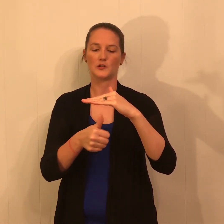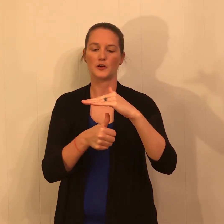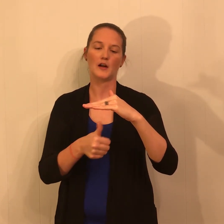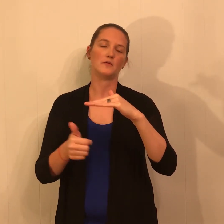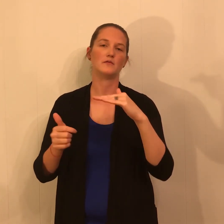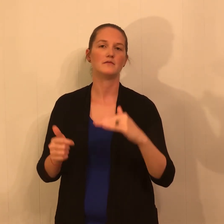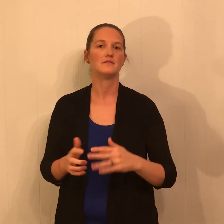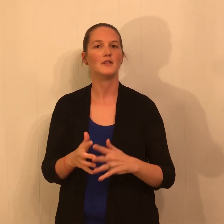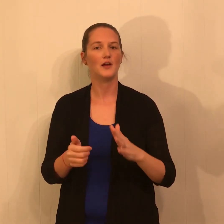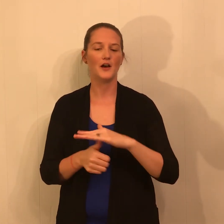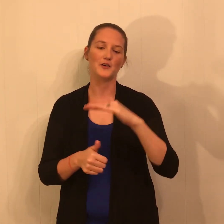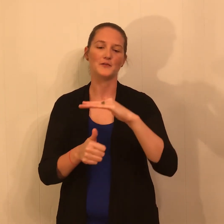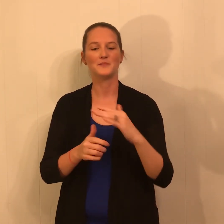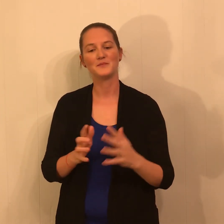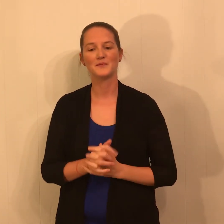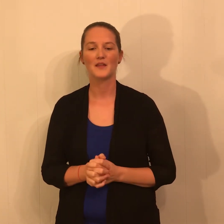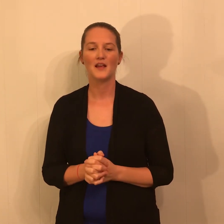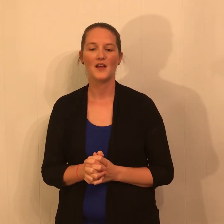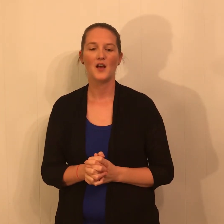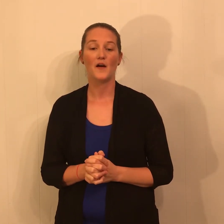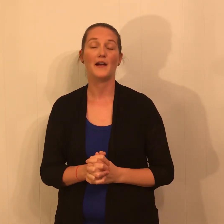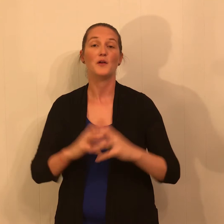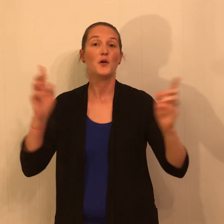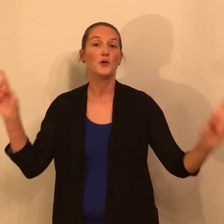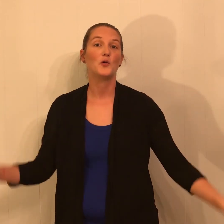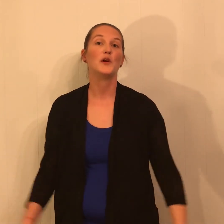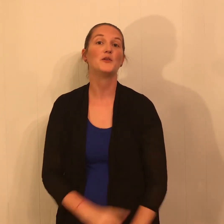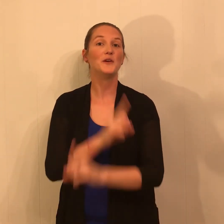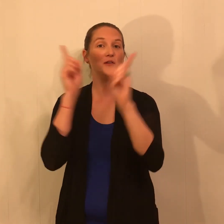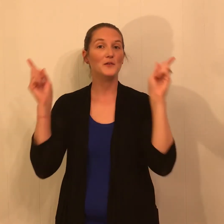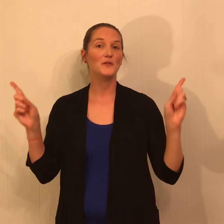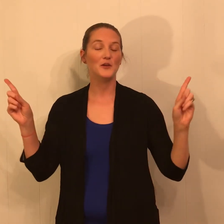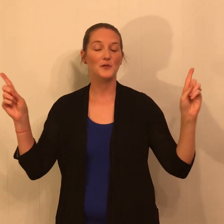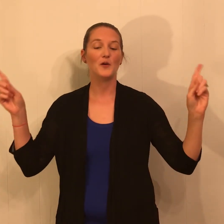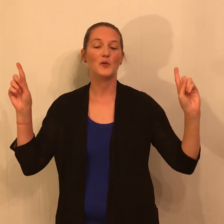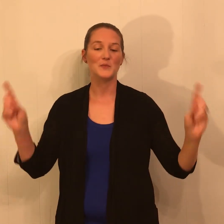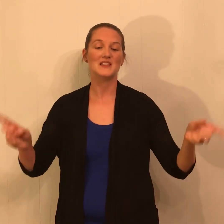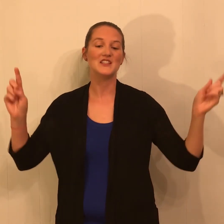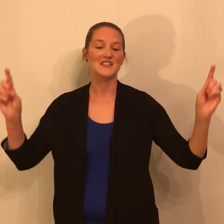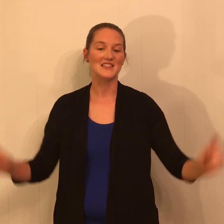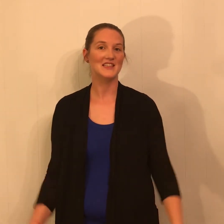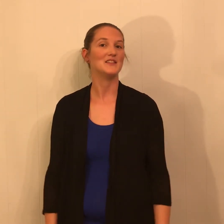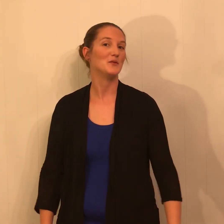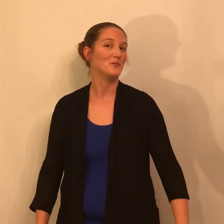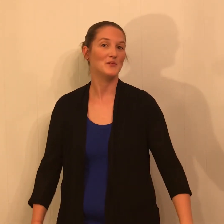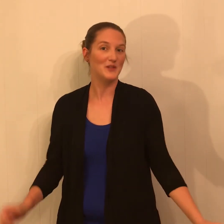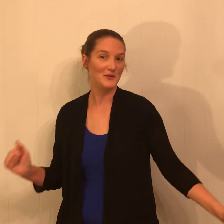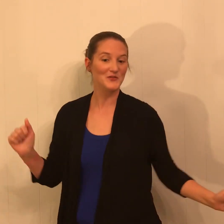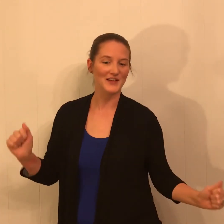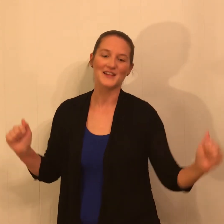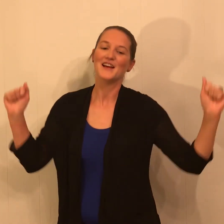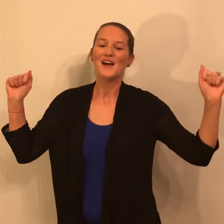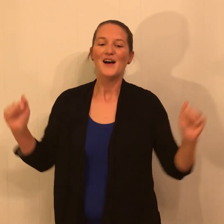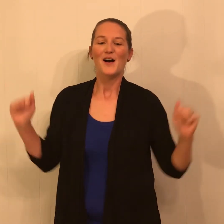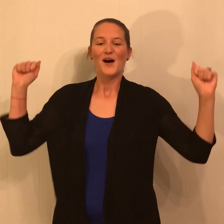around. Under. All right, quick review of prepositions because they're so much fun. All